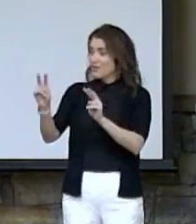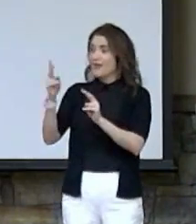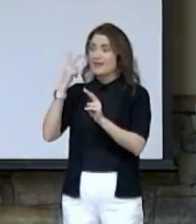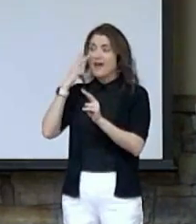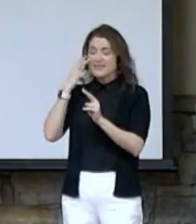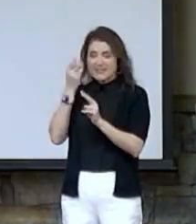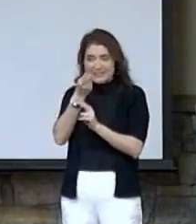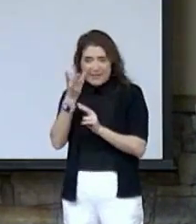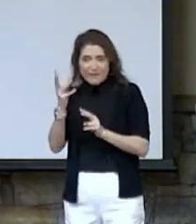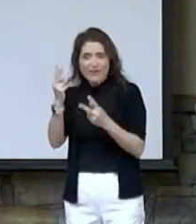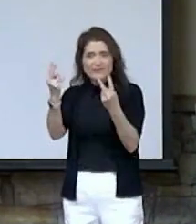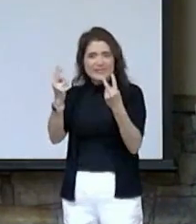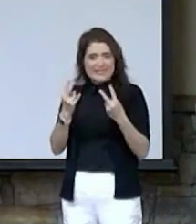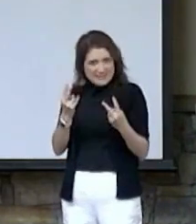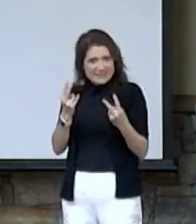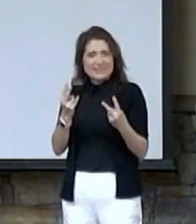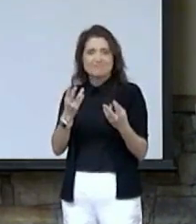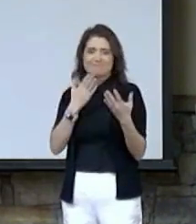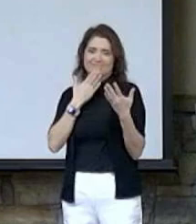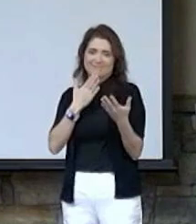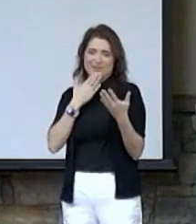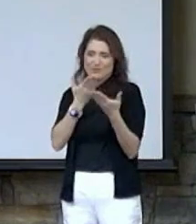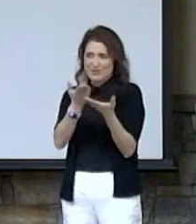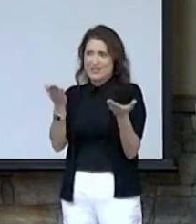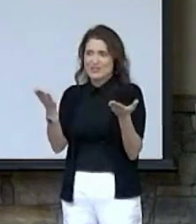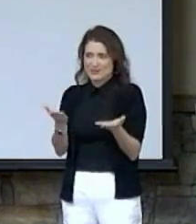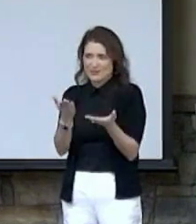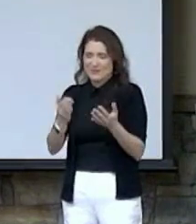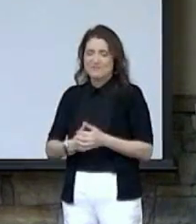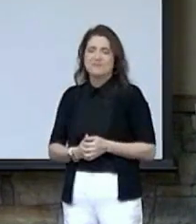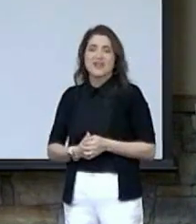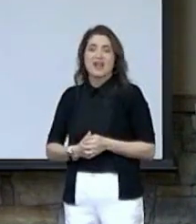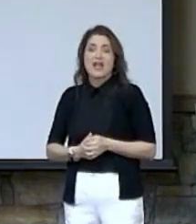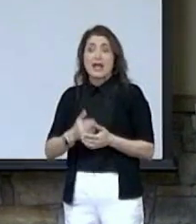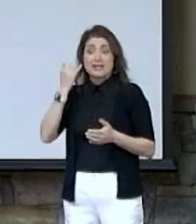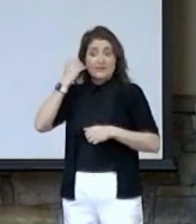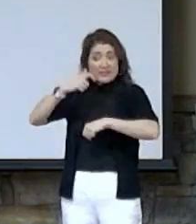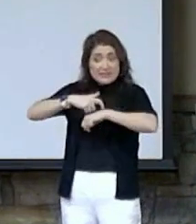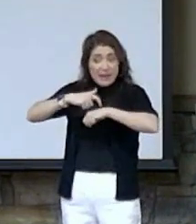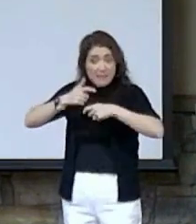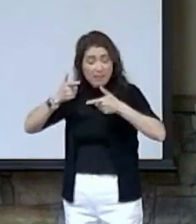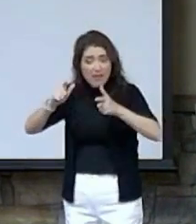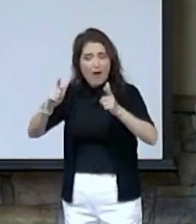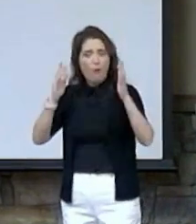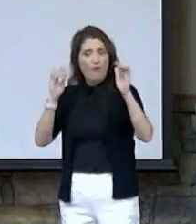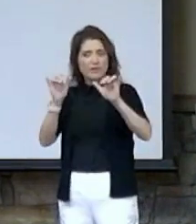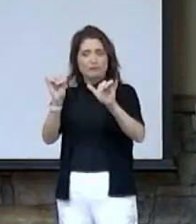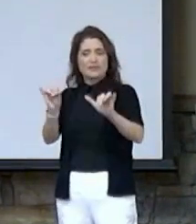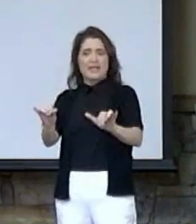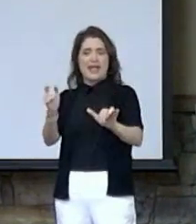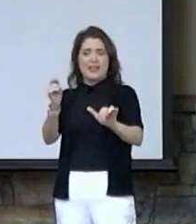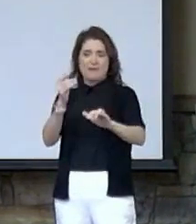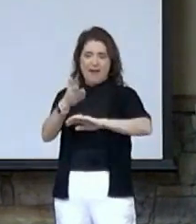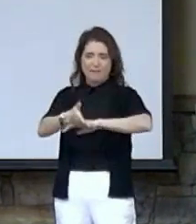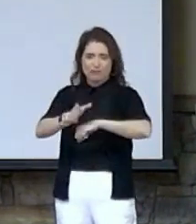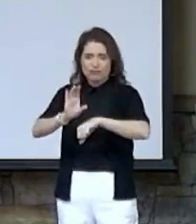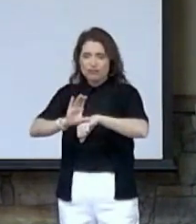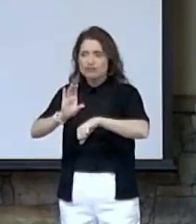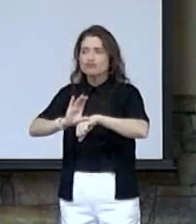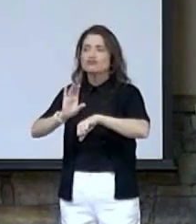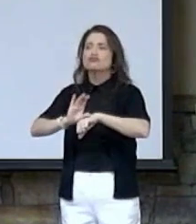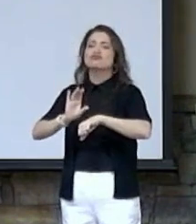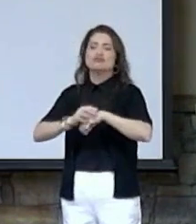several that are visiting with us. We're glad you're here. And if your time allows you, we hope you'll maybe stay around a little bit after services are